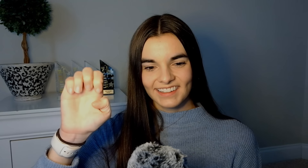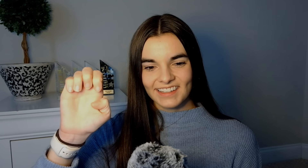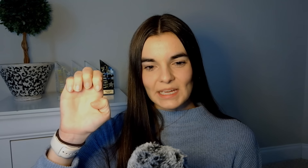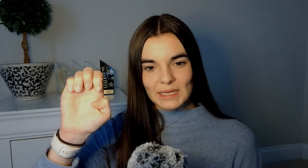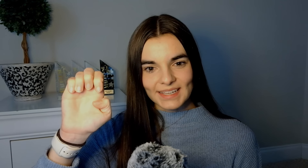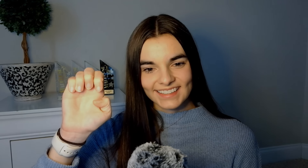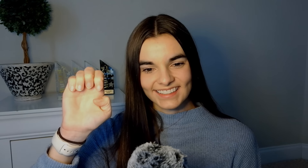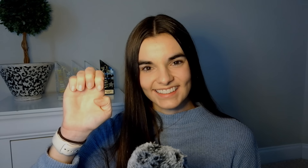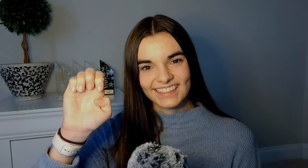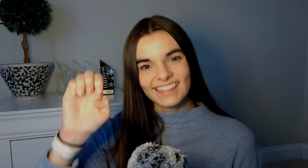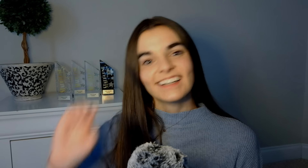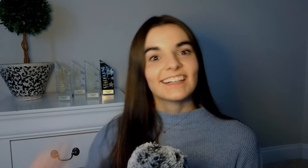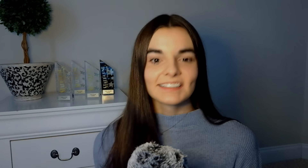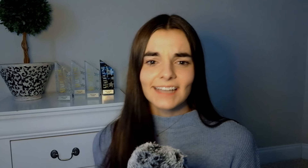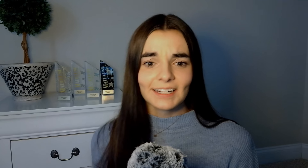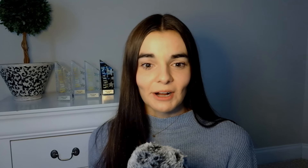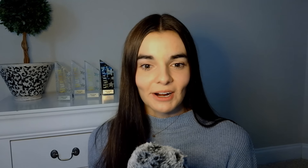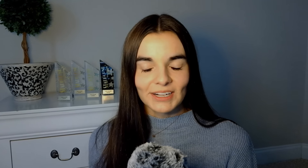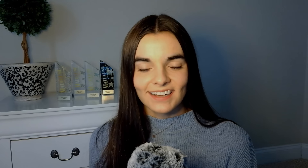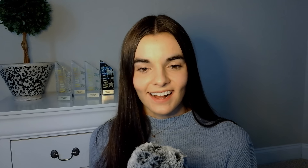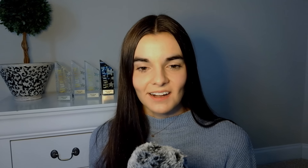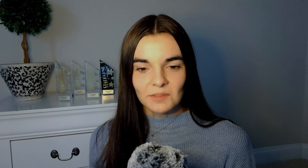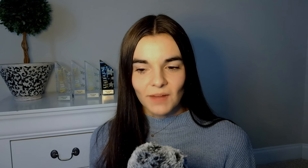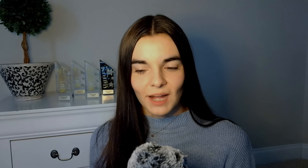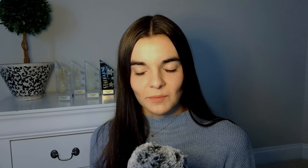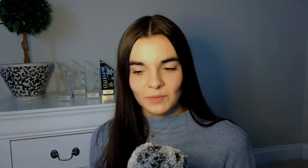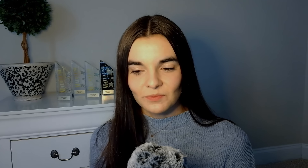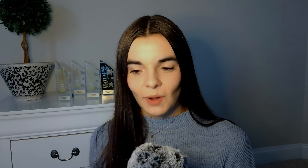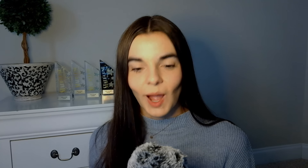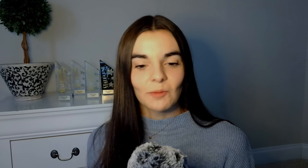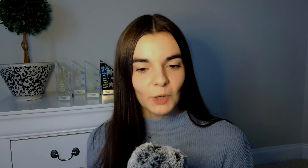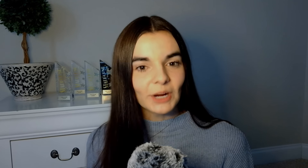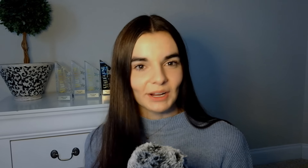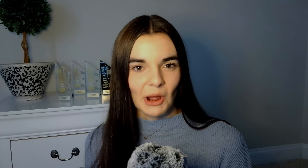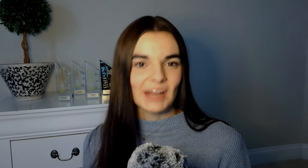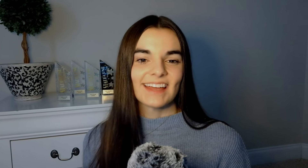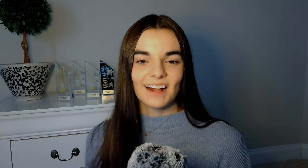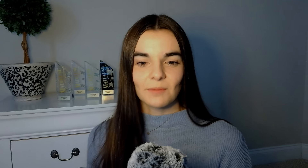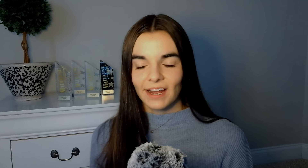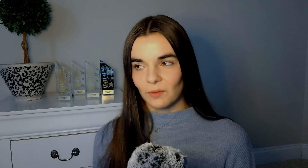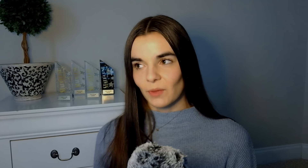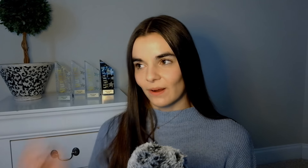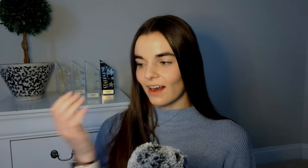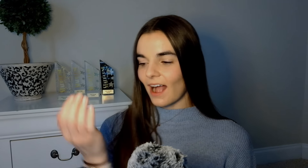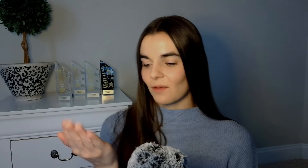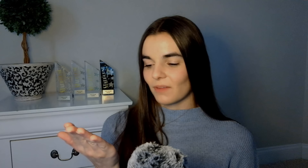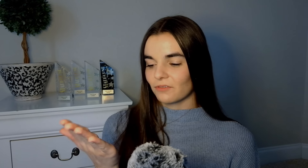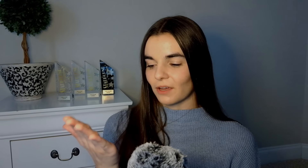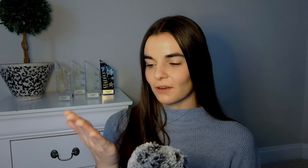MICROPHONE. It's kind of hard. I'm working on it. I'm getting better at my finger